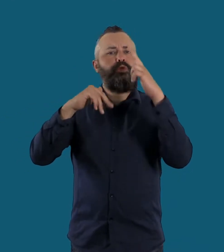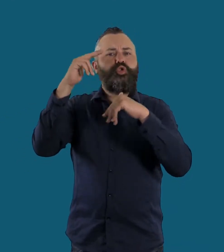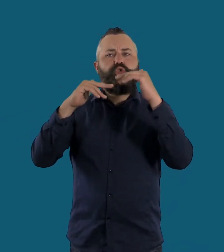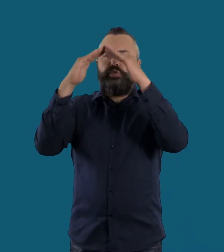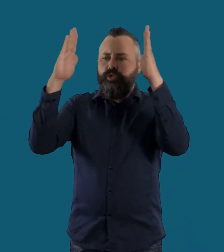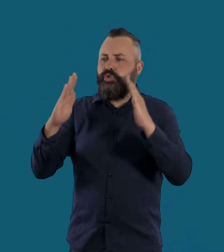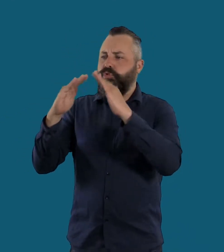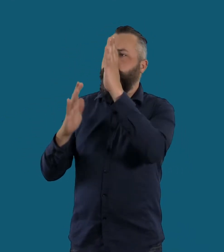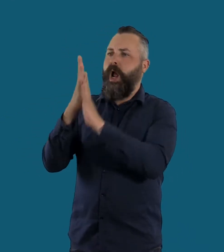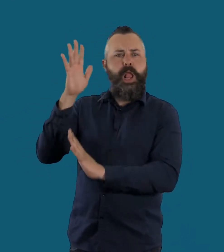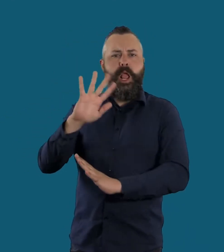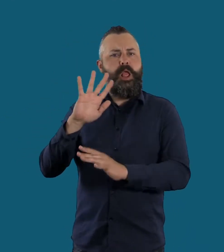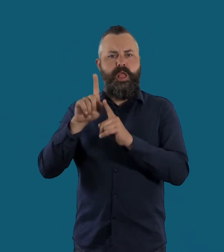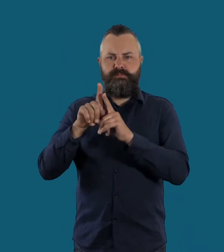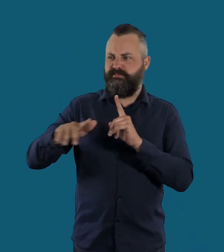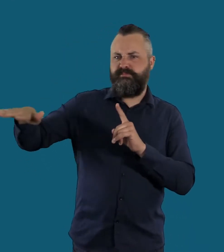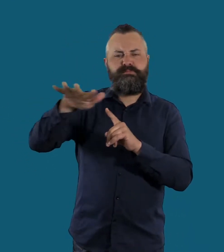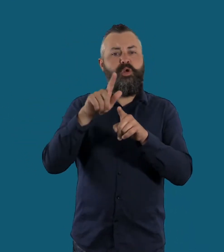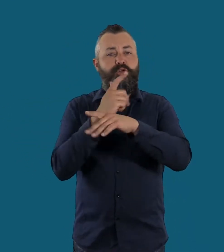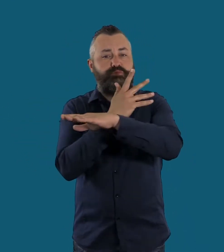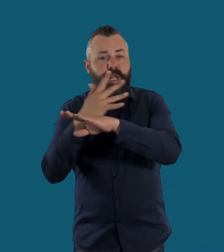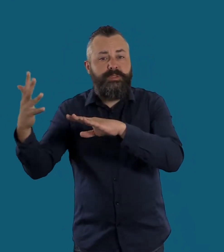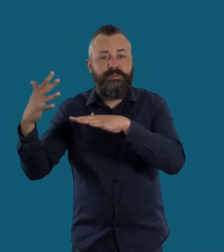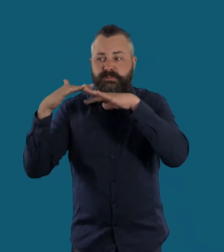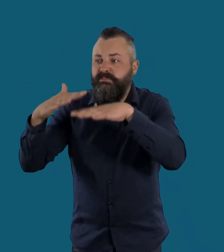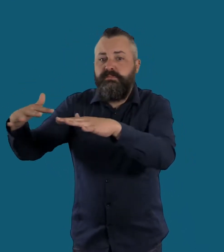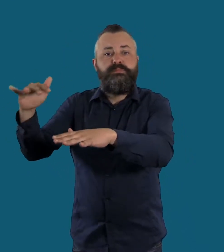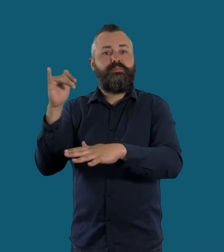scrub, bush, or forest areas.